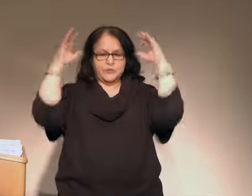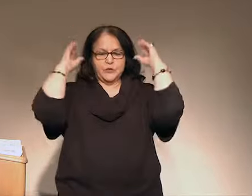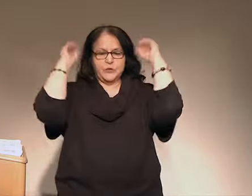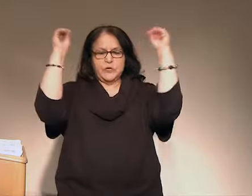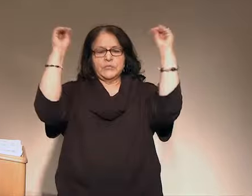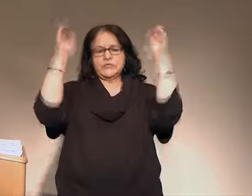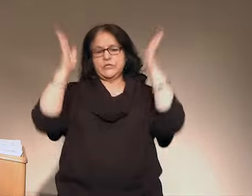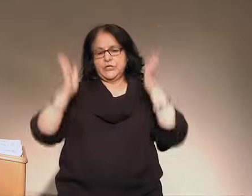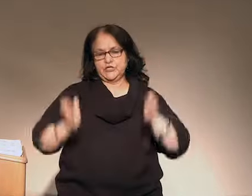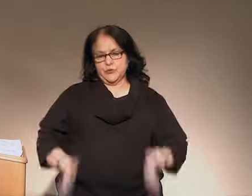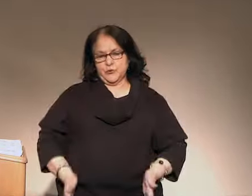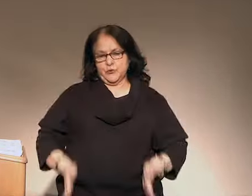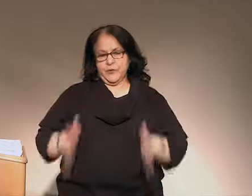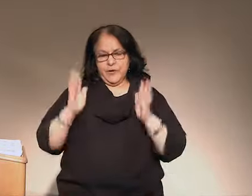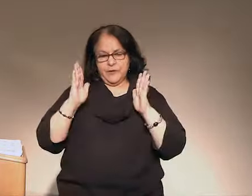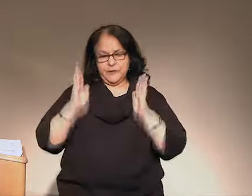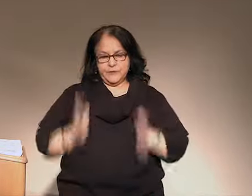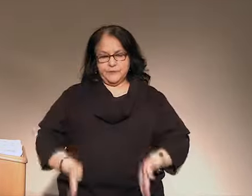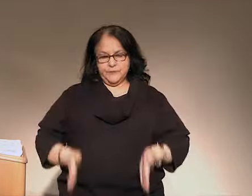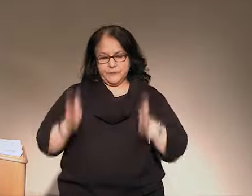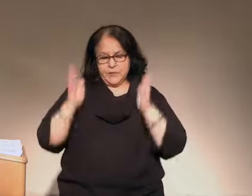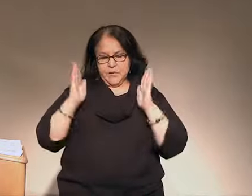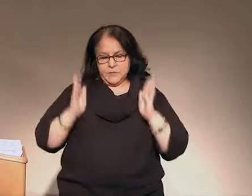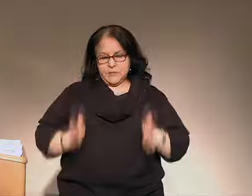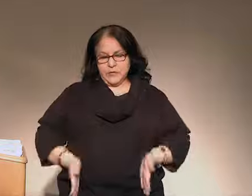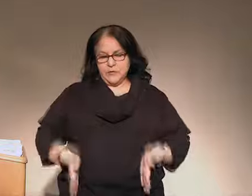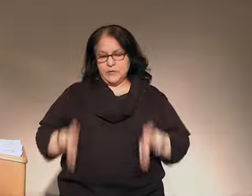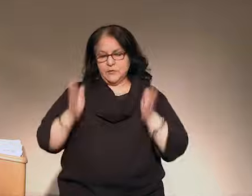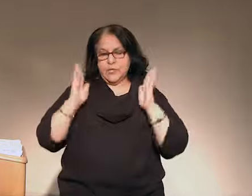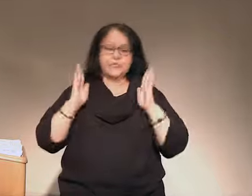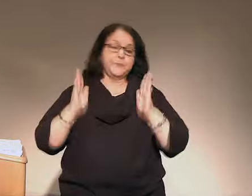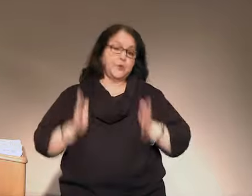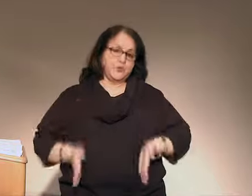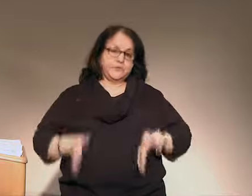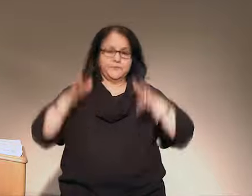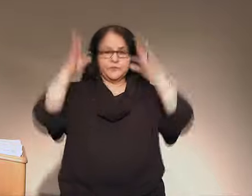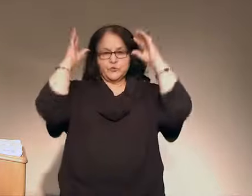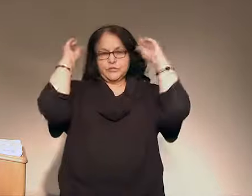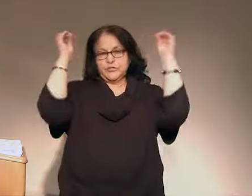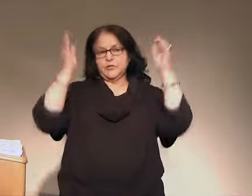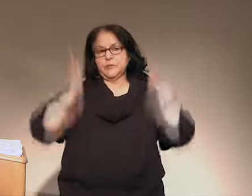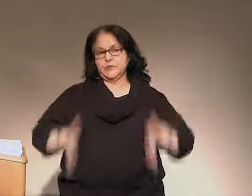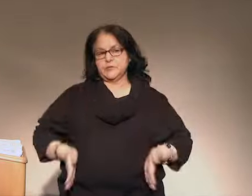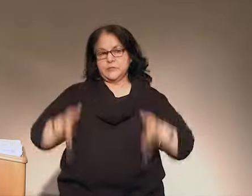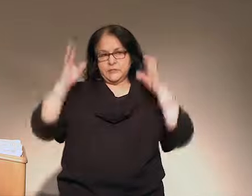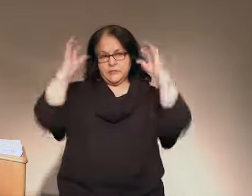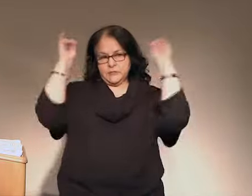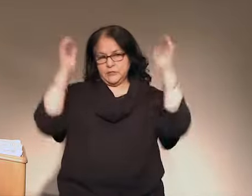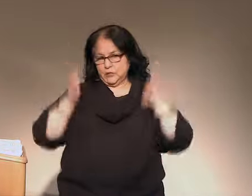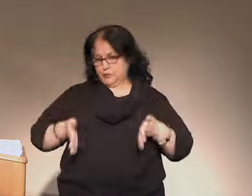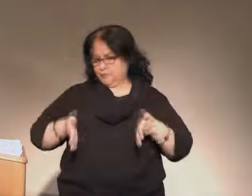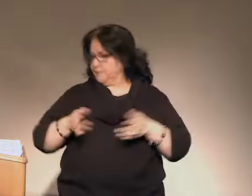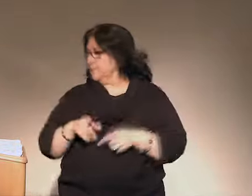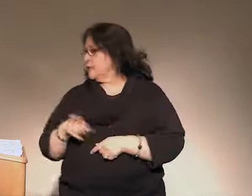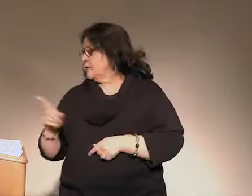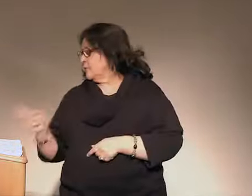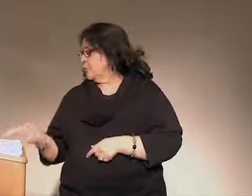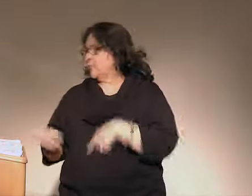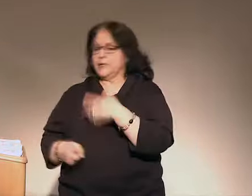So teacher, and this sign right here indicates a person. So a teaching person is a teacher. The one right next